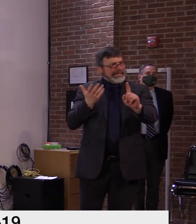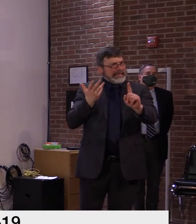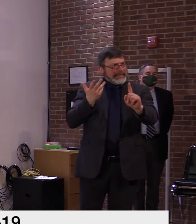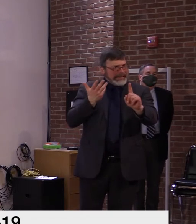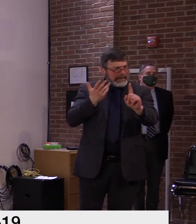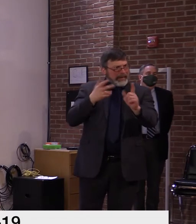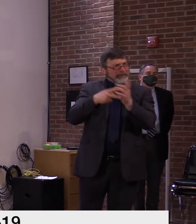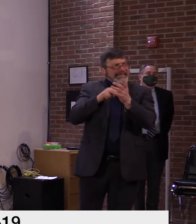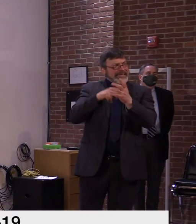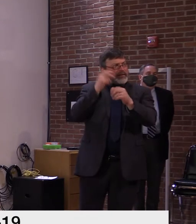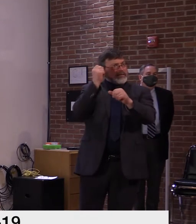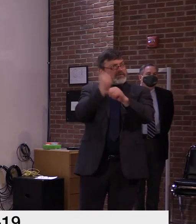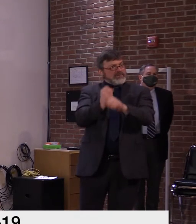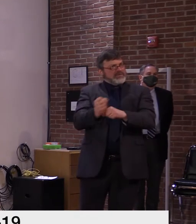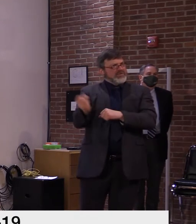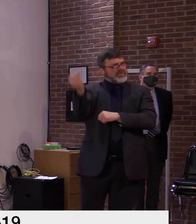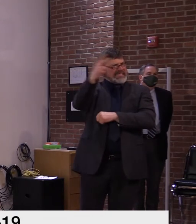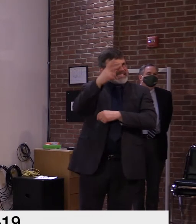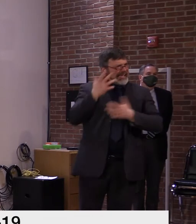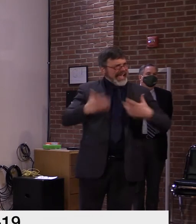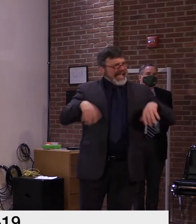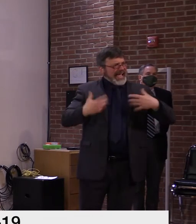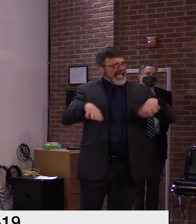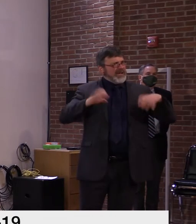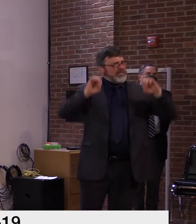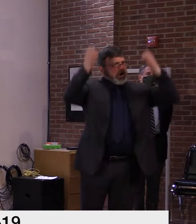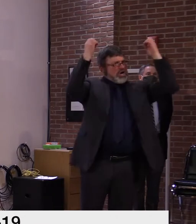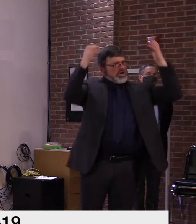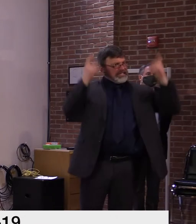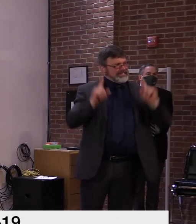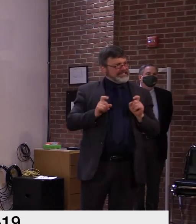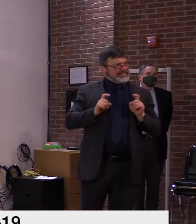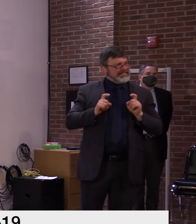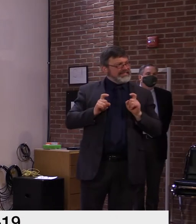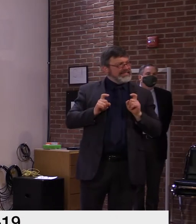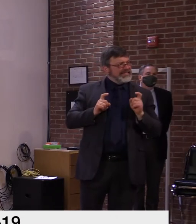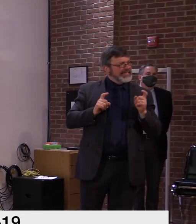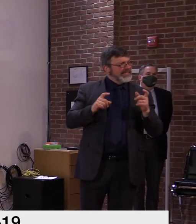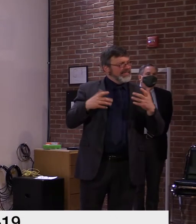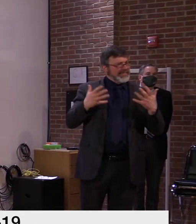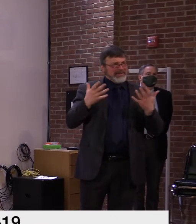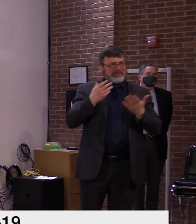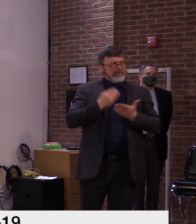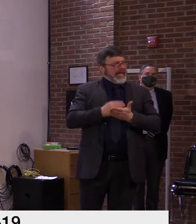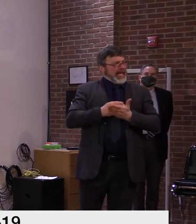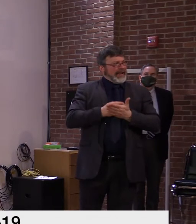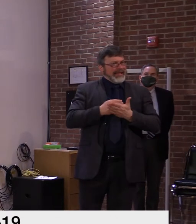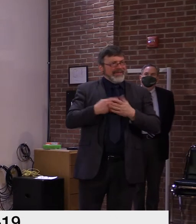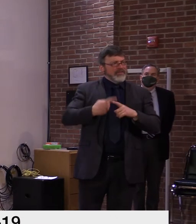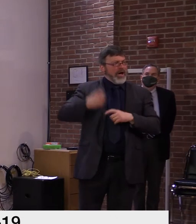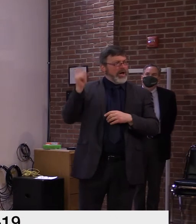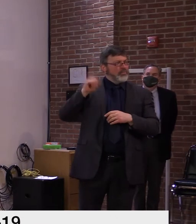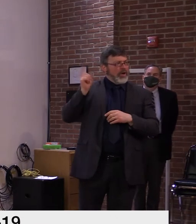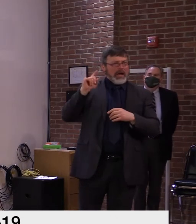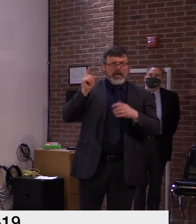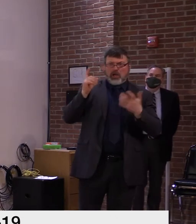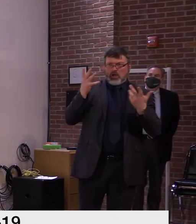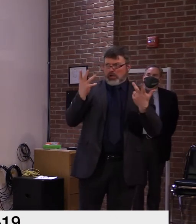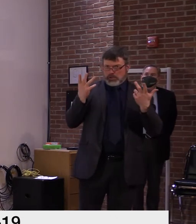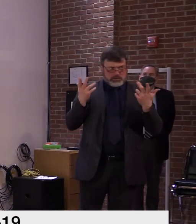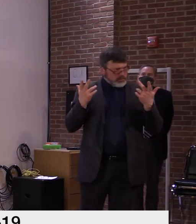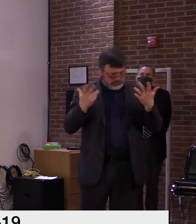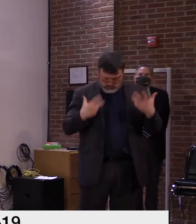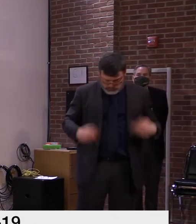have any, going to have to raise revenue somehow to do this, don't you think? Well, I think there's a lot